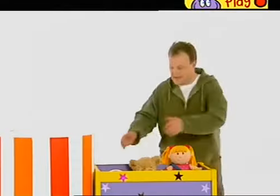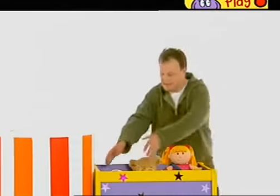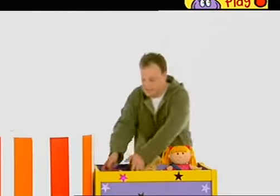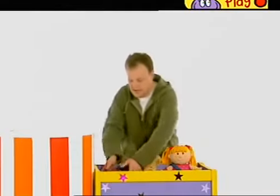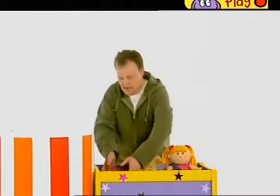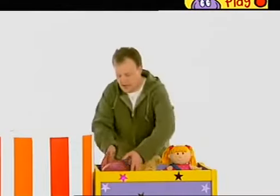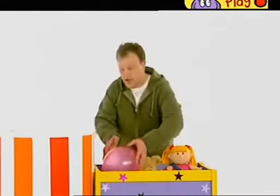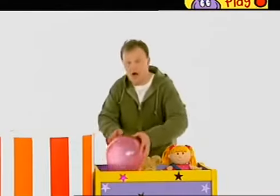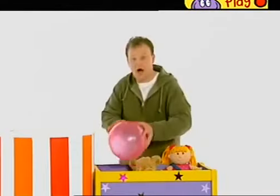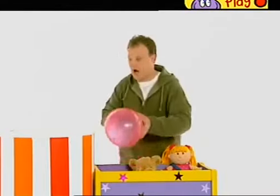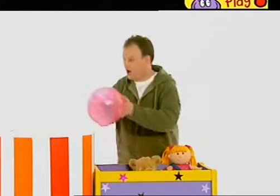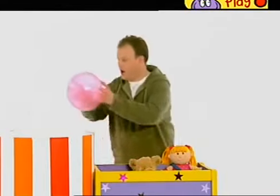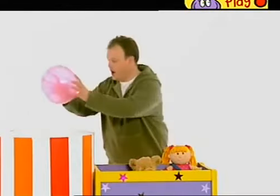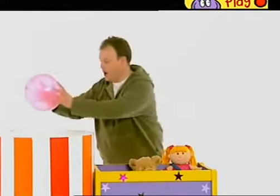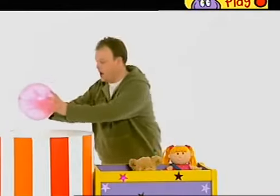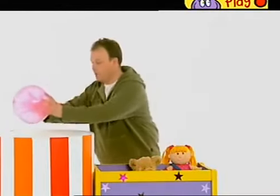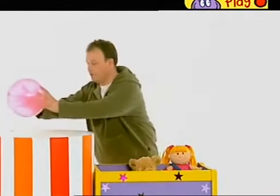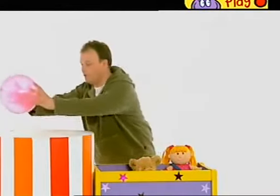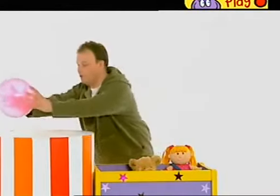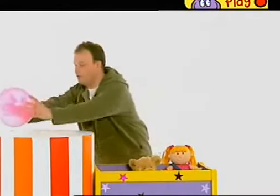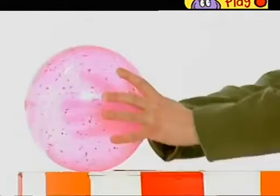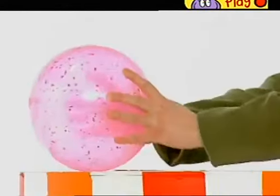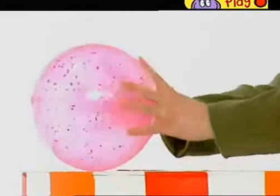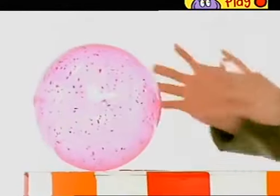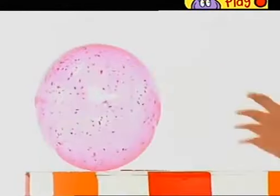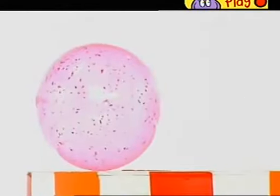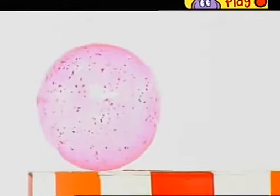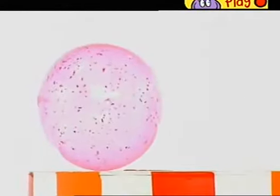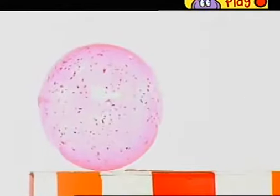There's a ball.